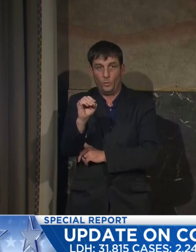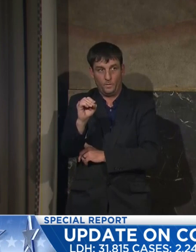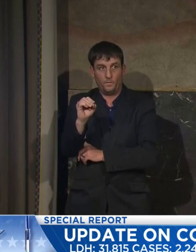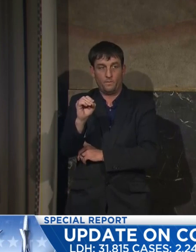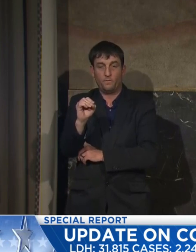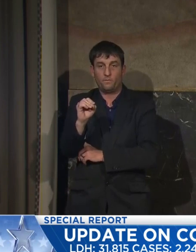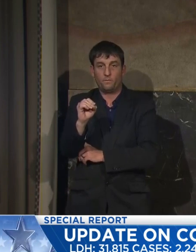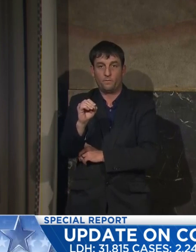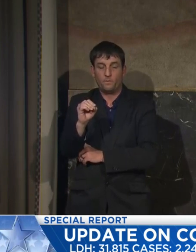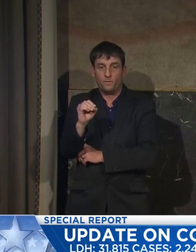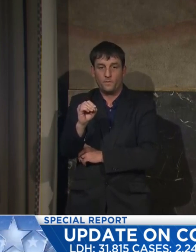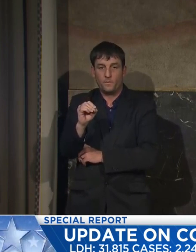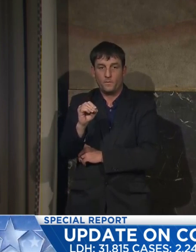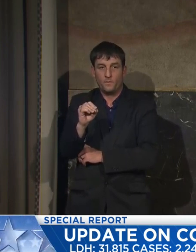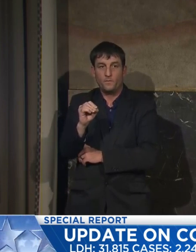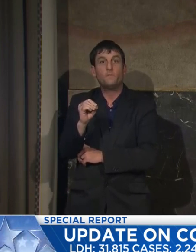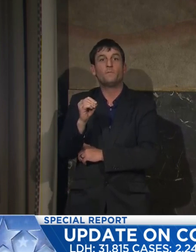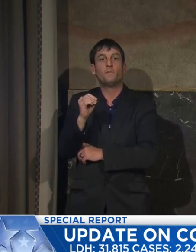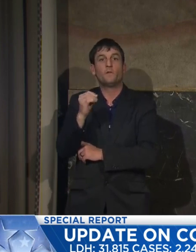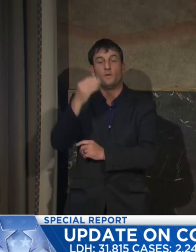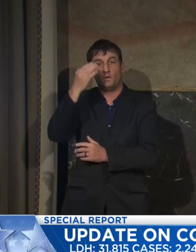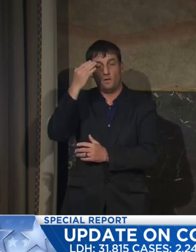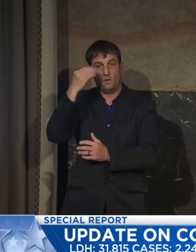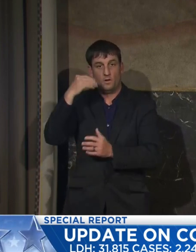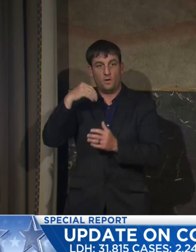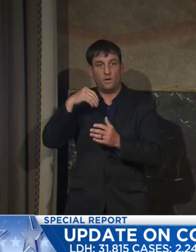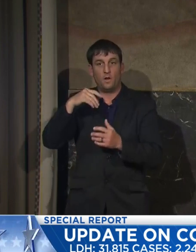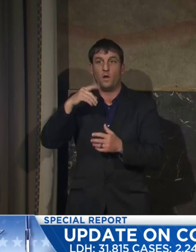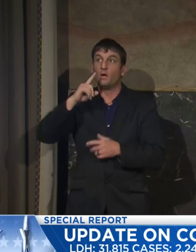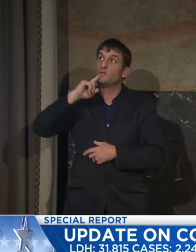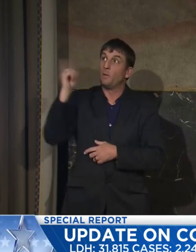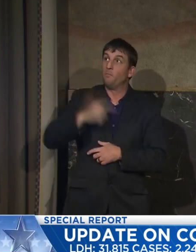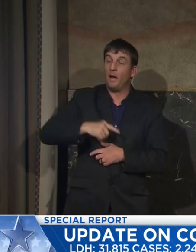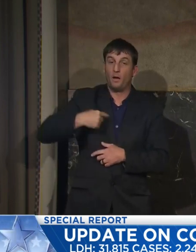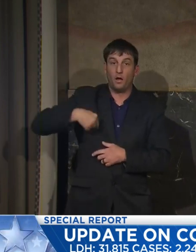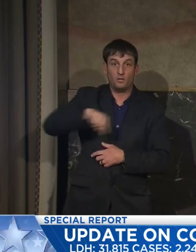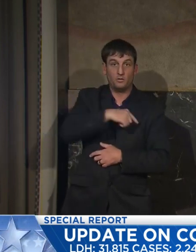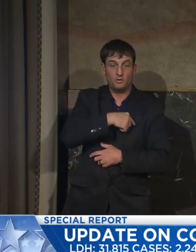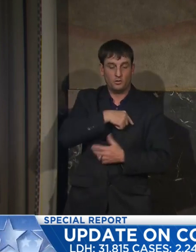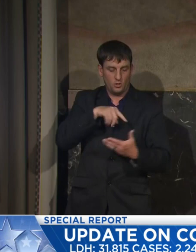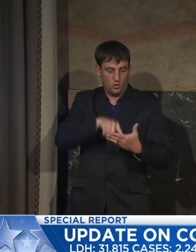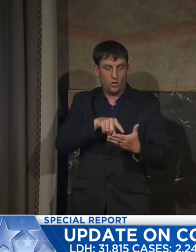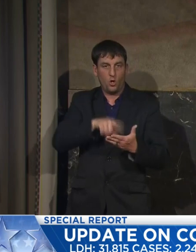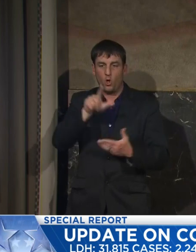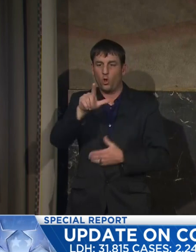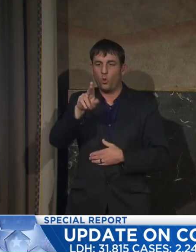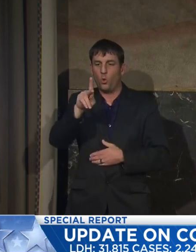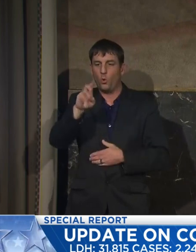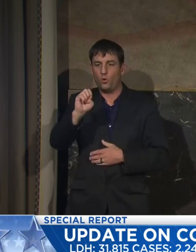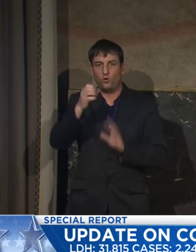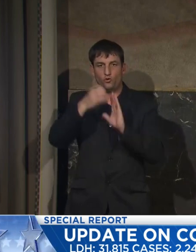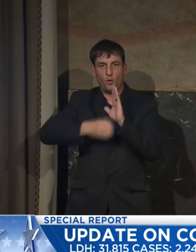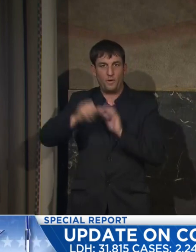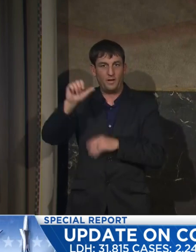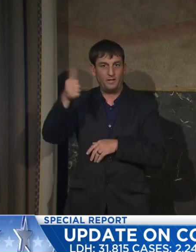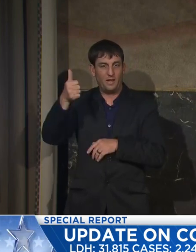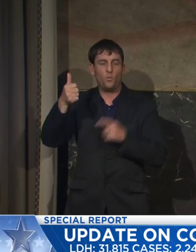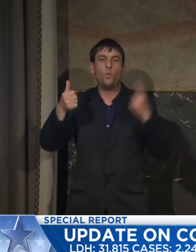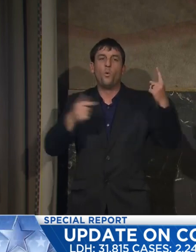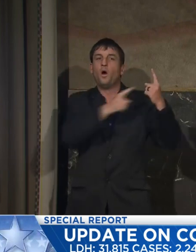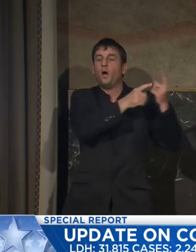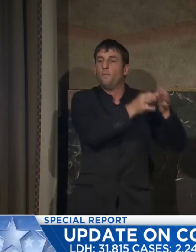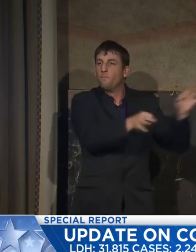I'm reminded that of all the commandments that were given to us, you know, Luke chapter 10, other than the most important